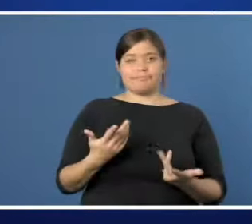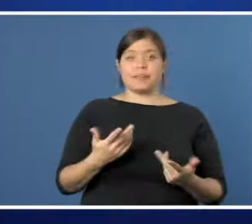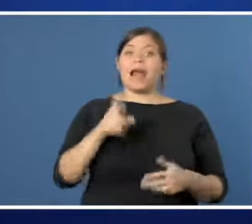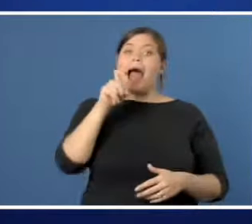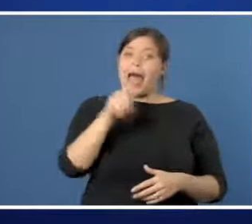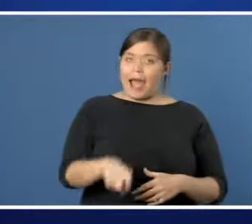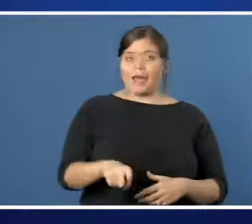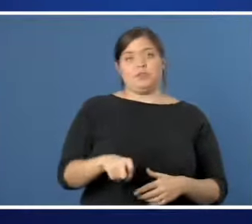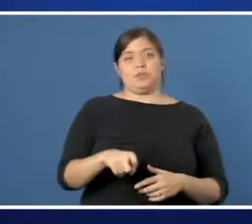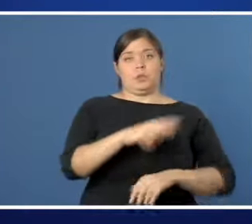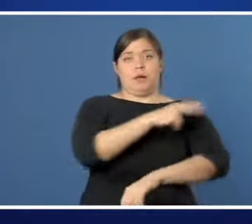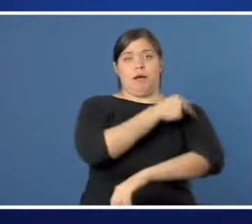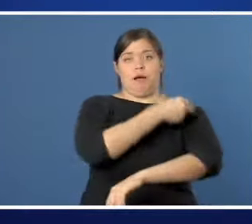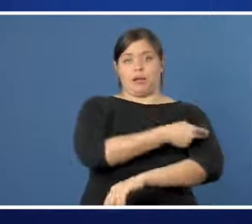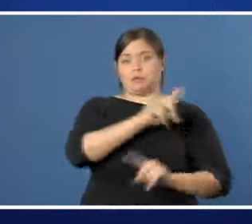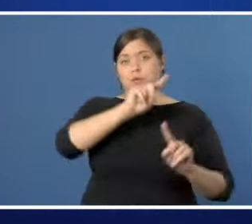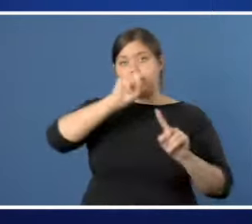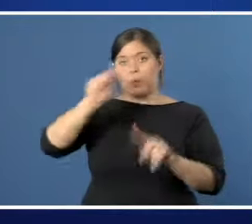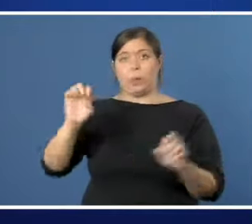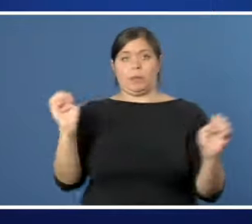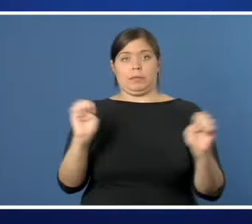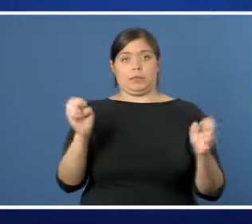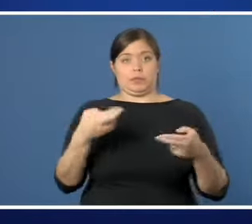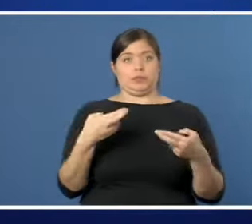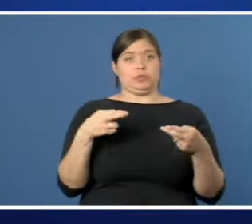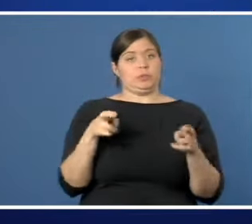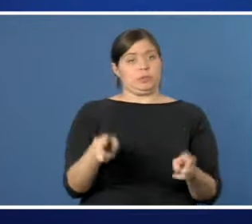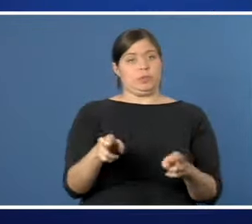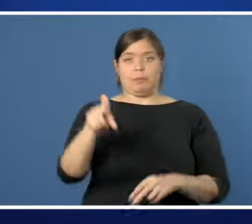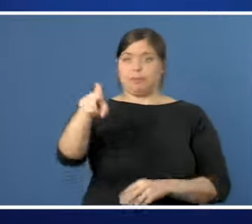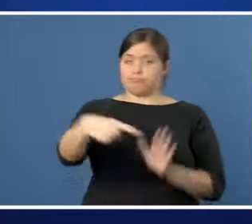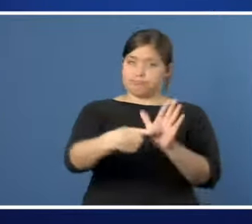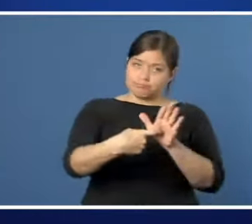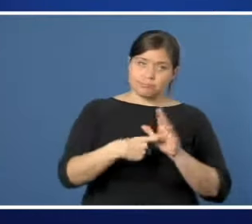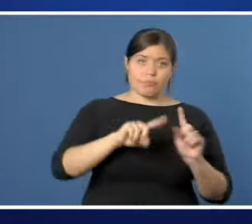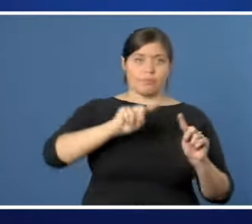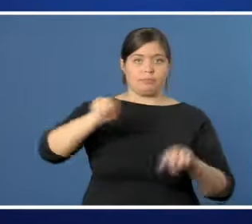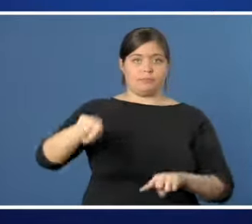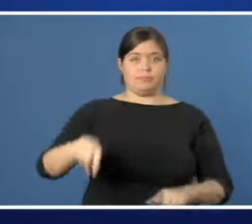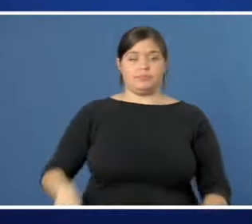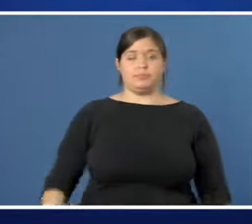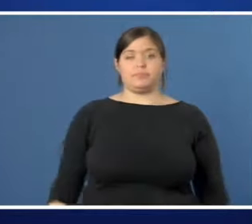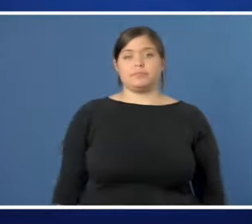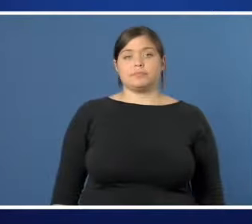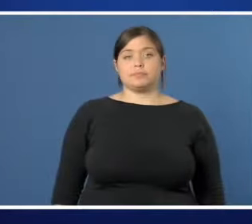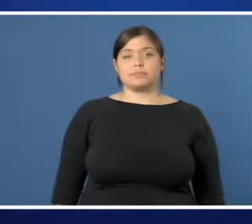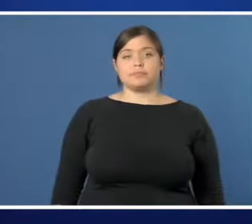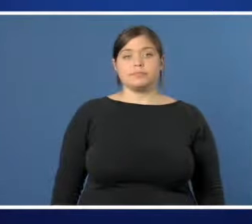carbon monoxide poisoning. You must seek medical care in a hospital emergency department.